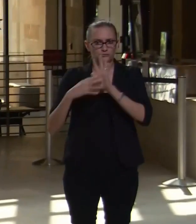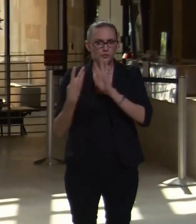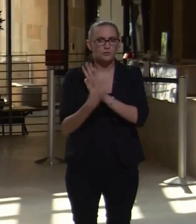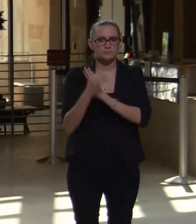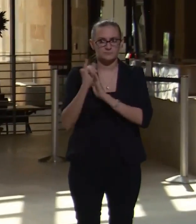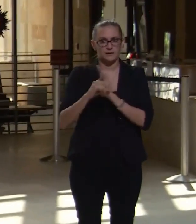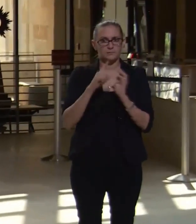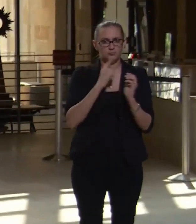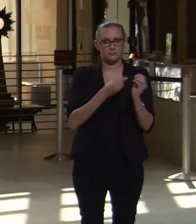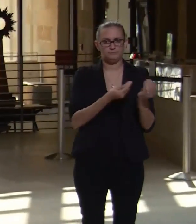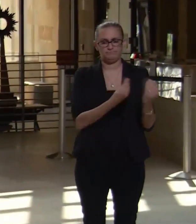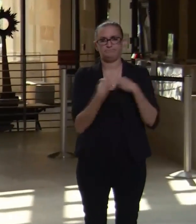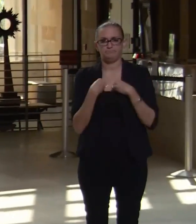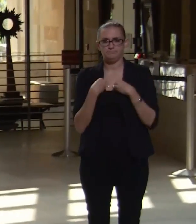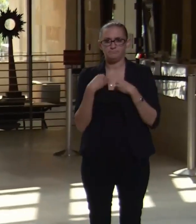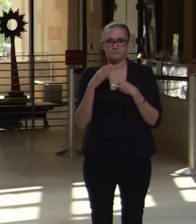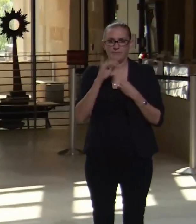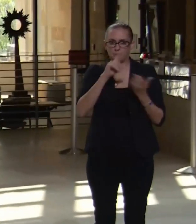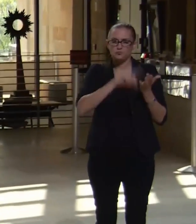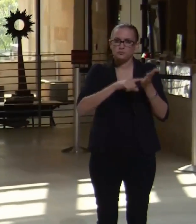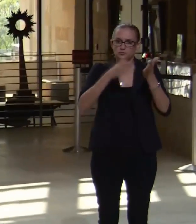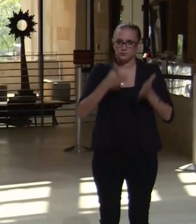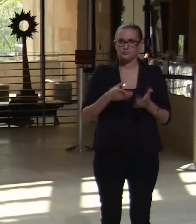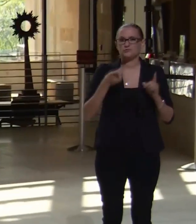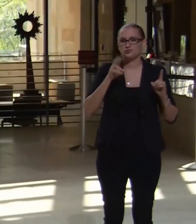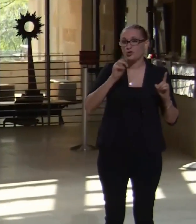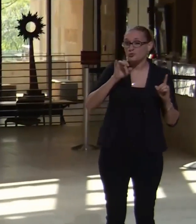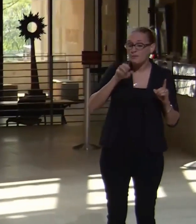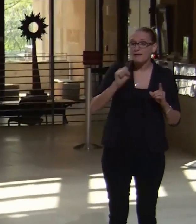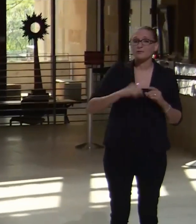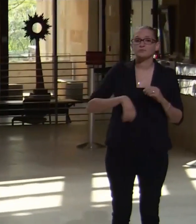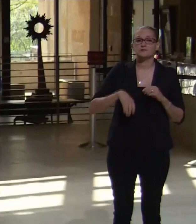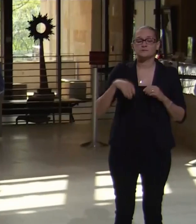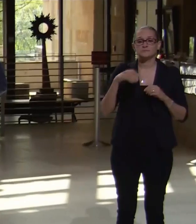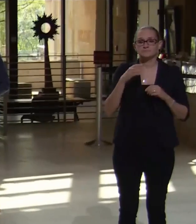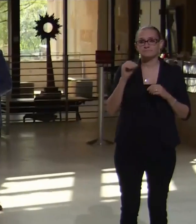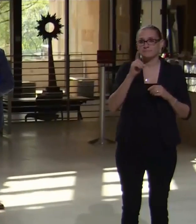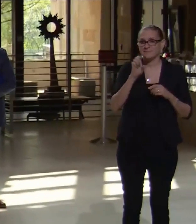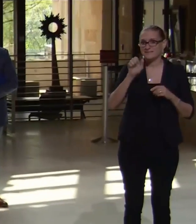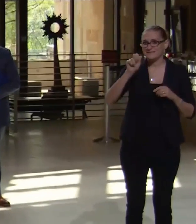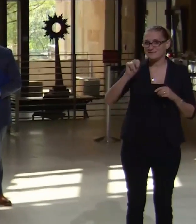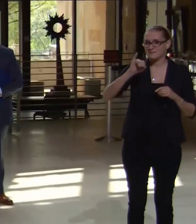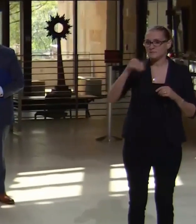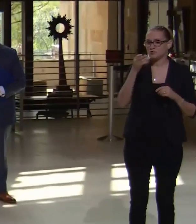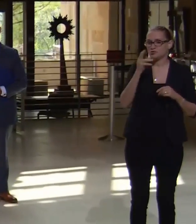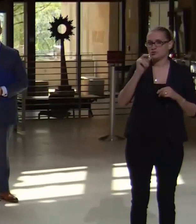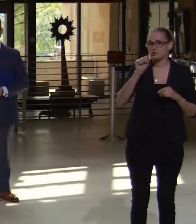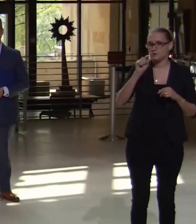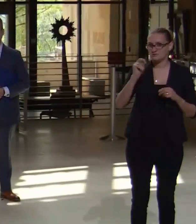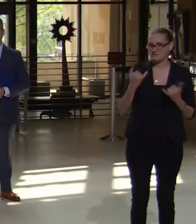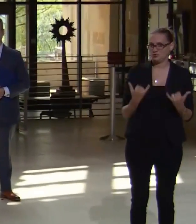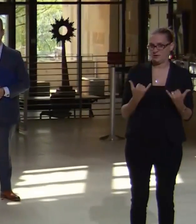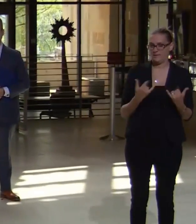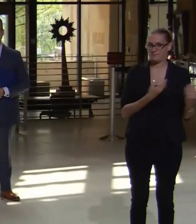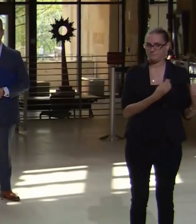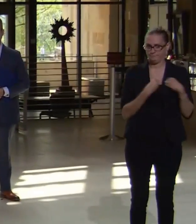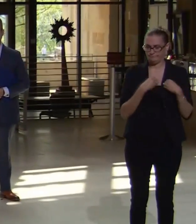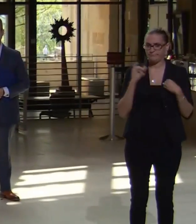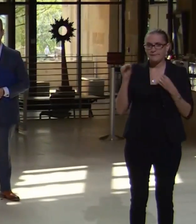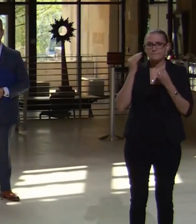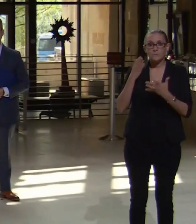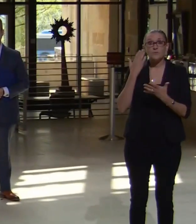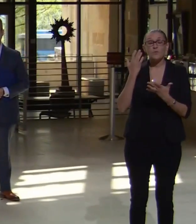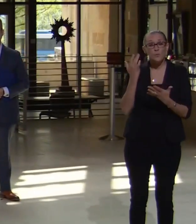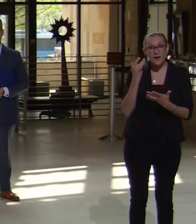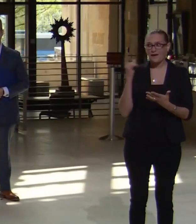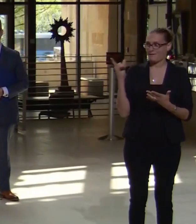presented by the researchers, by Dr. Myers and Dean Johnston today, because